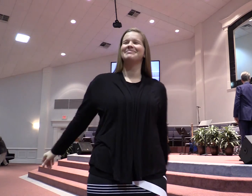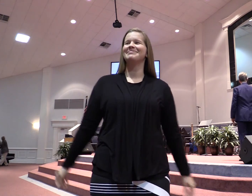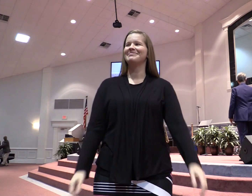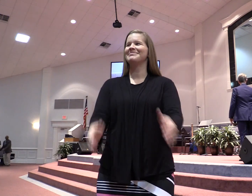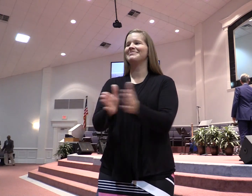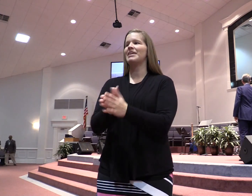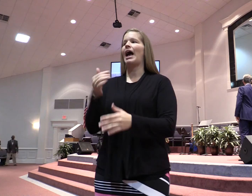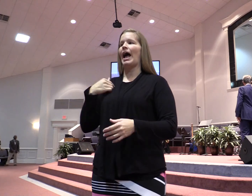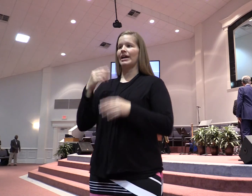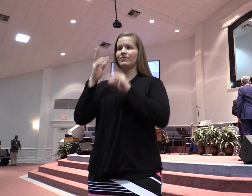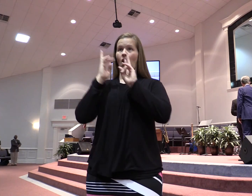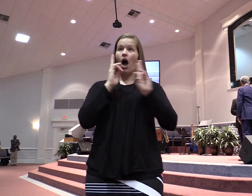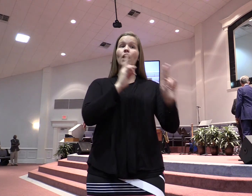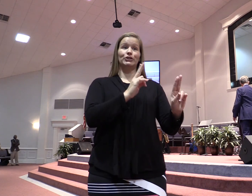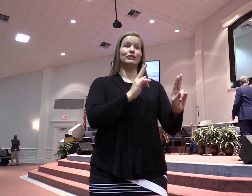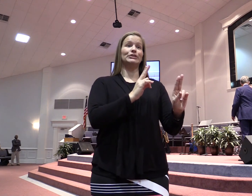I give honor to